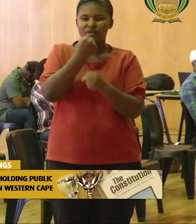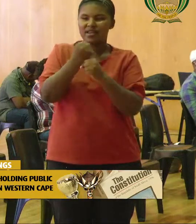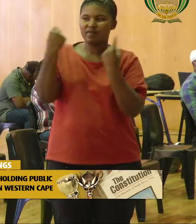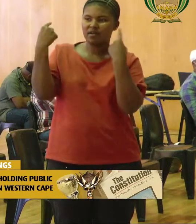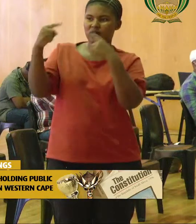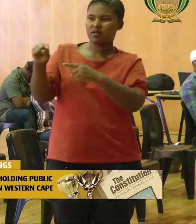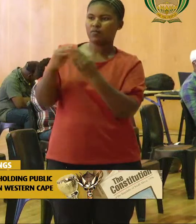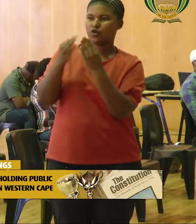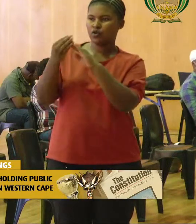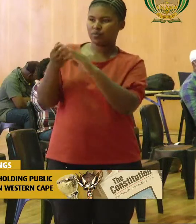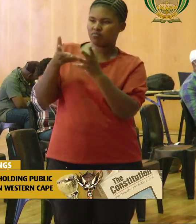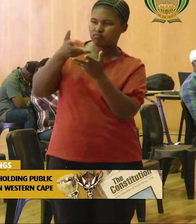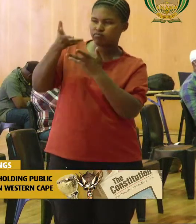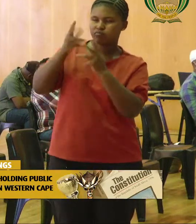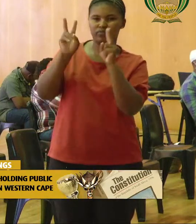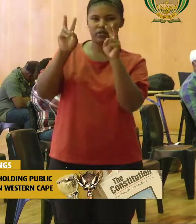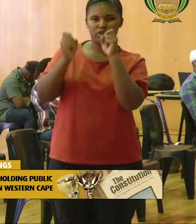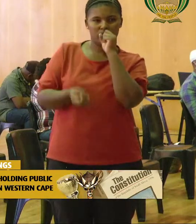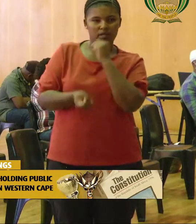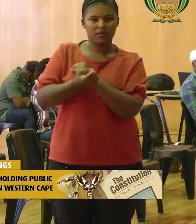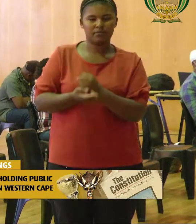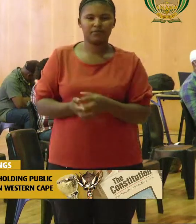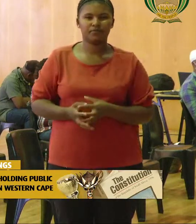are there.